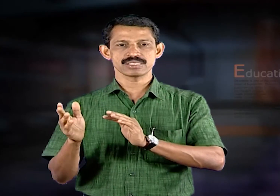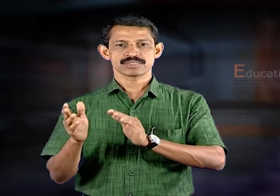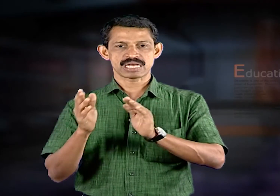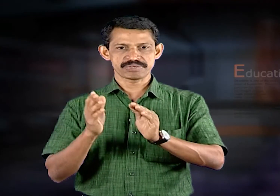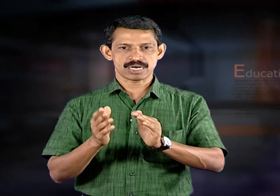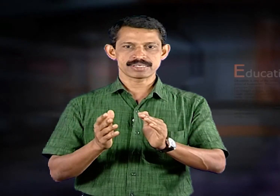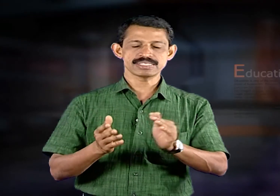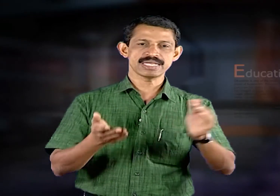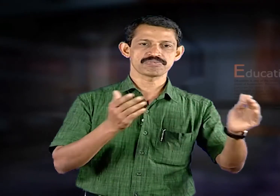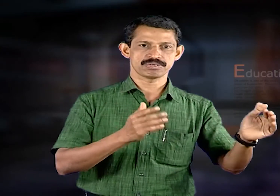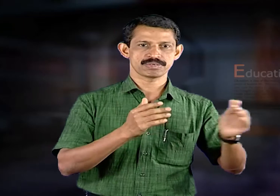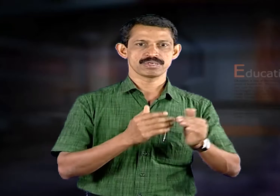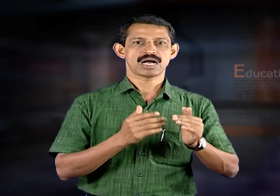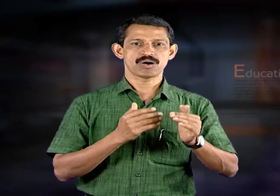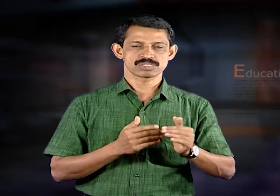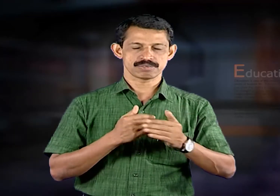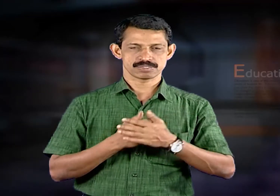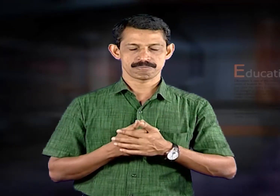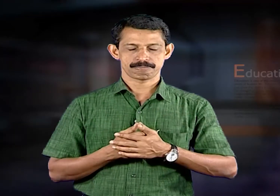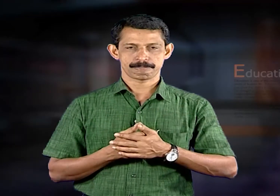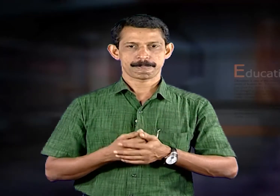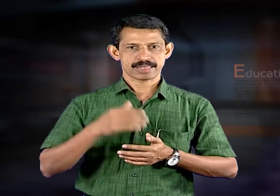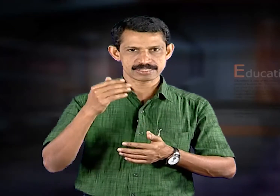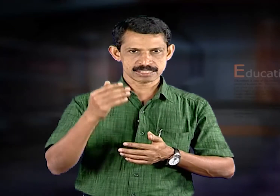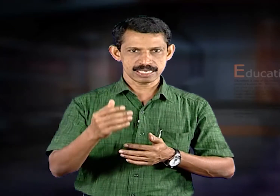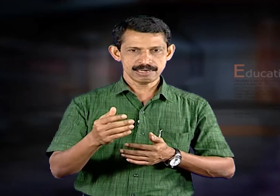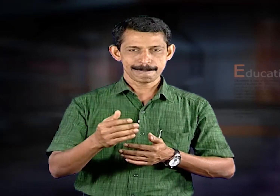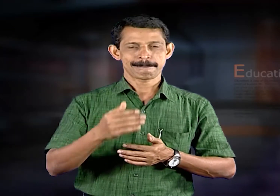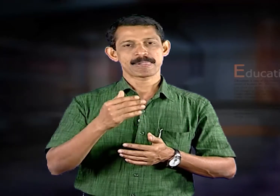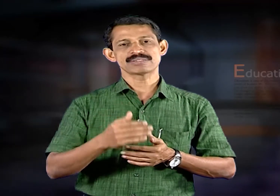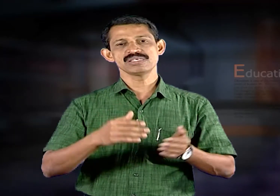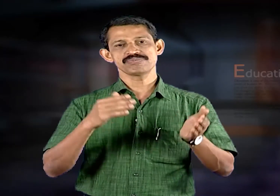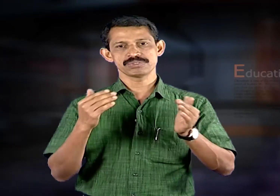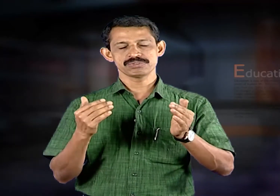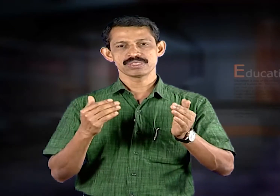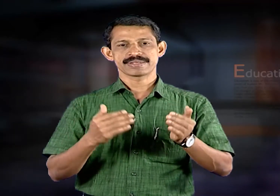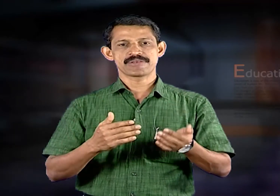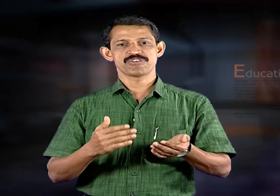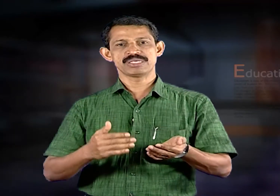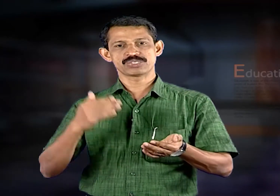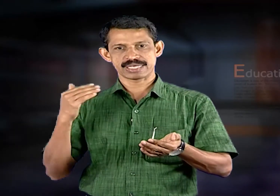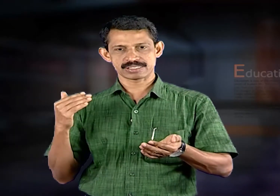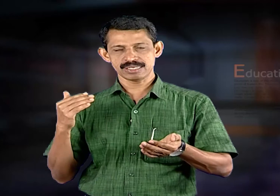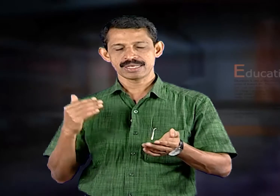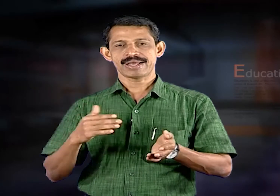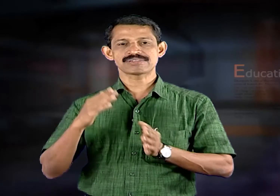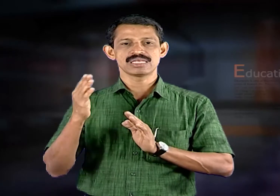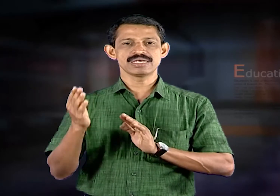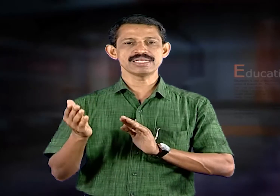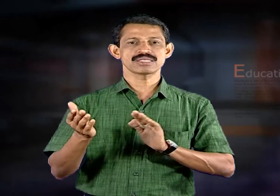that we undertake for ourselves. And still others view informal education as the learning that